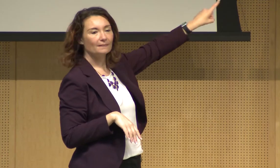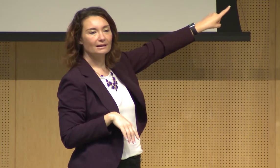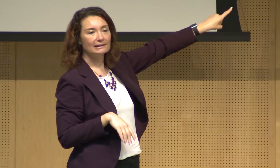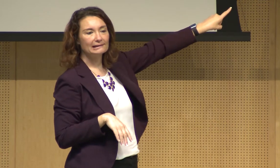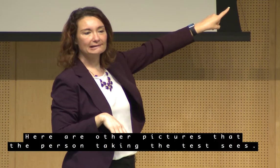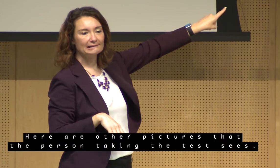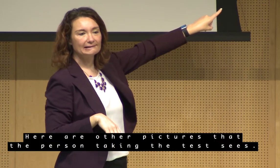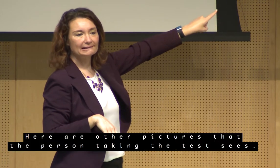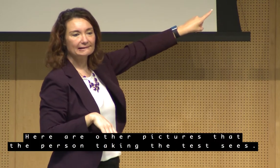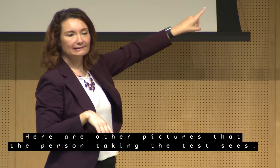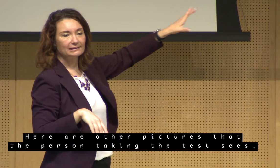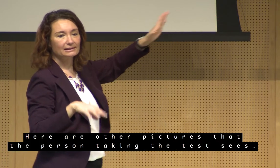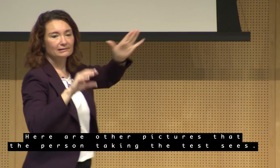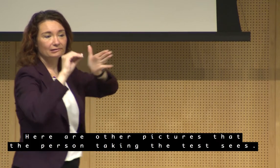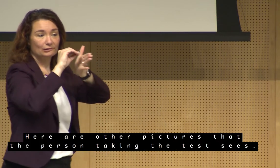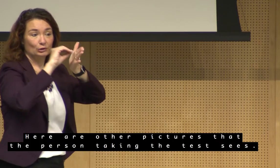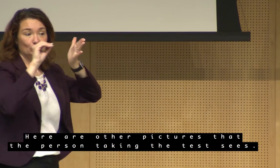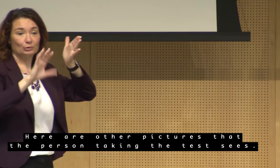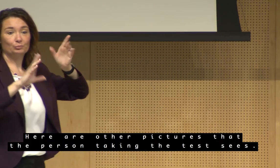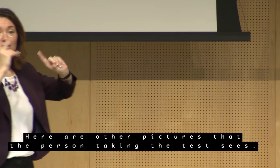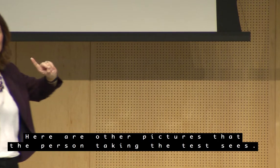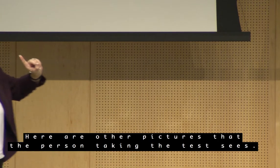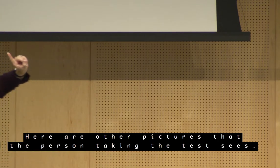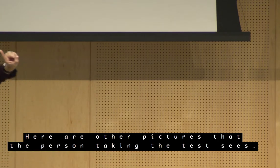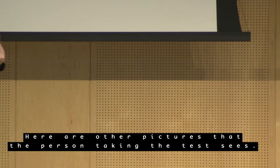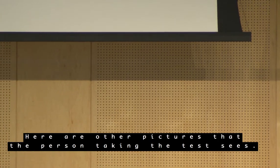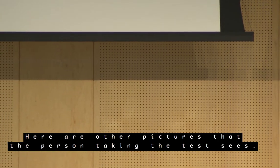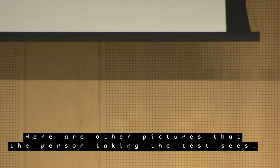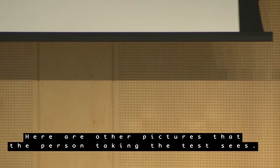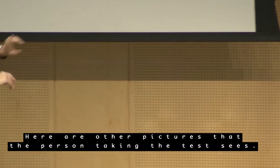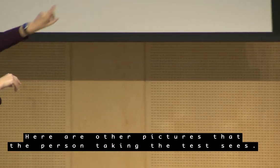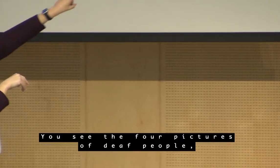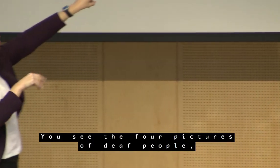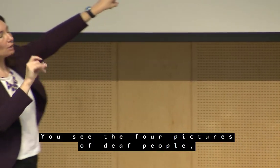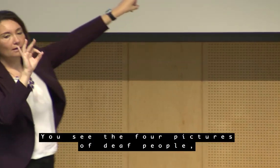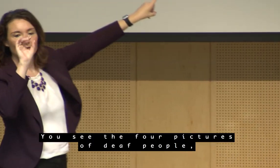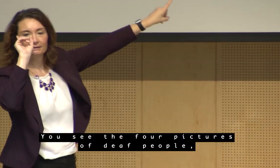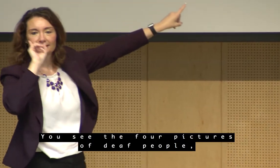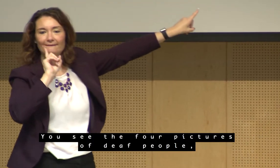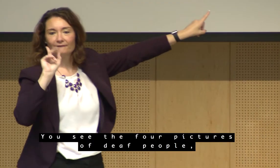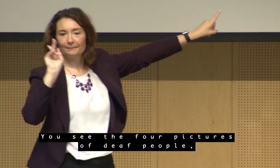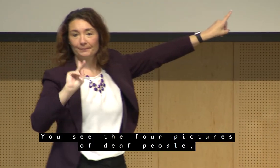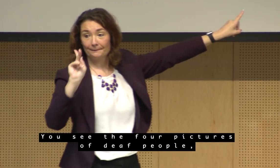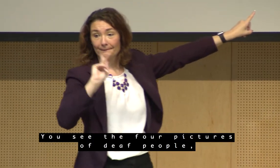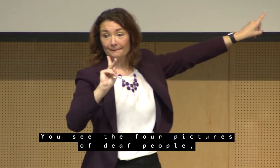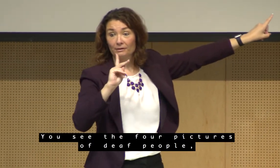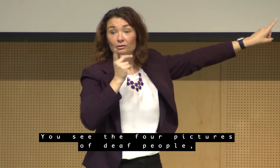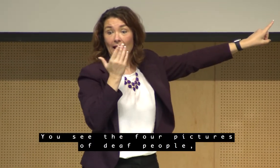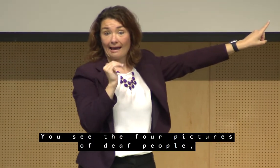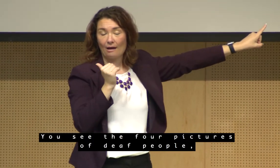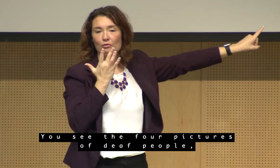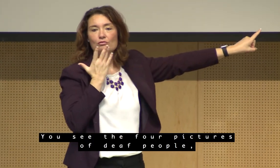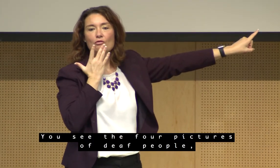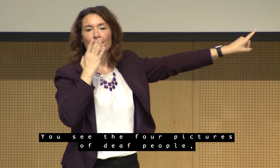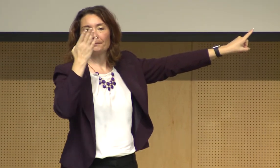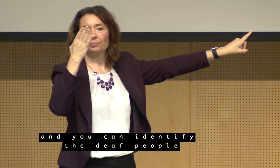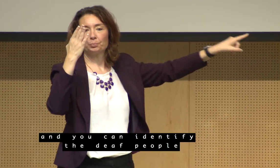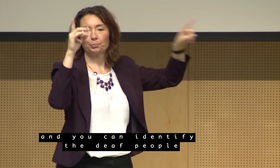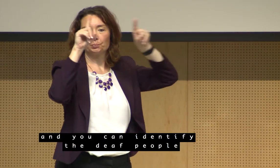Here are other pictures that the person taking the test sees. You see the four pictures of deaf people, and you can identify the deaf